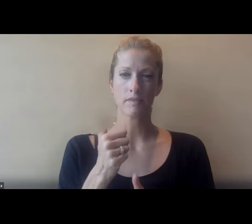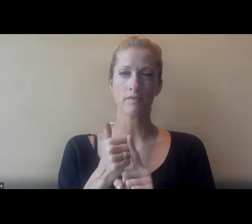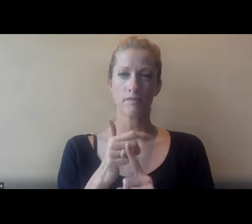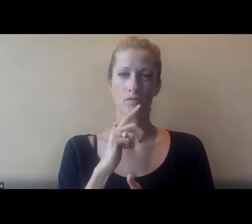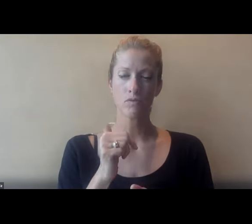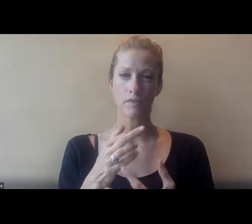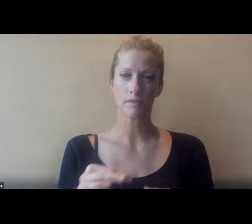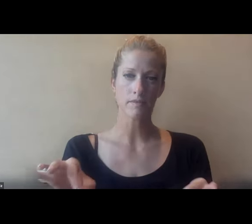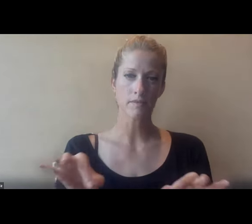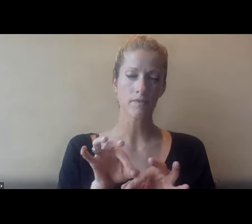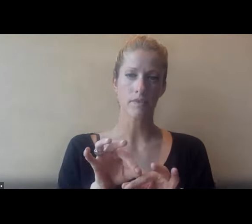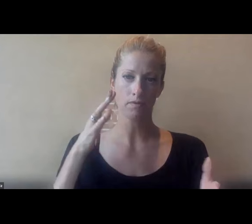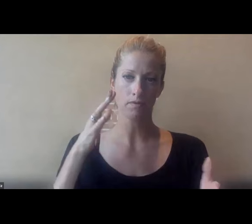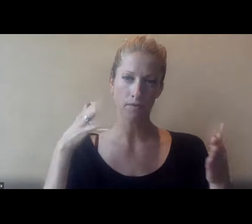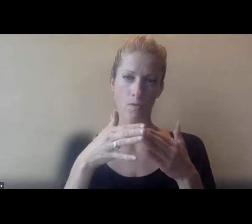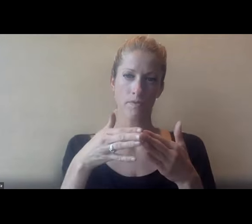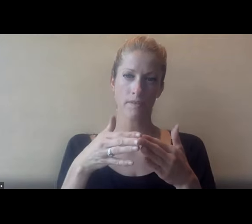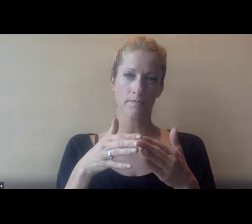significantly focused on